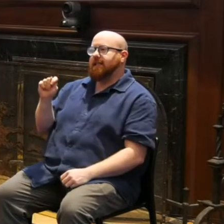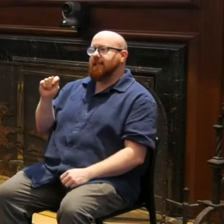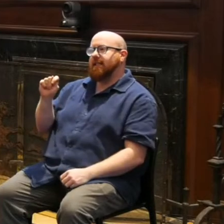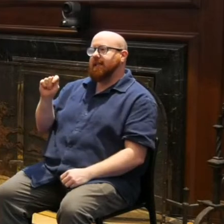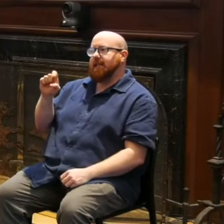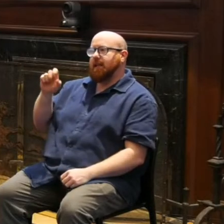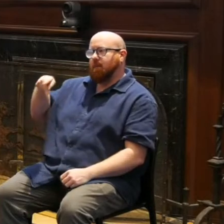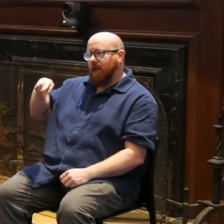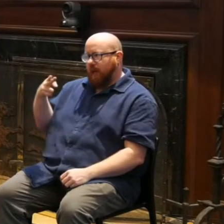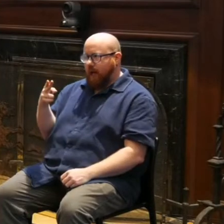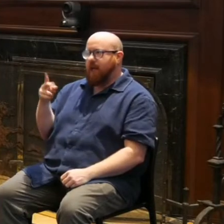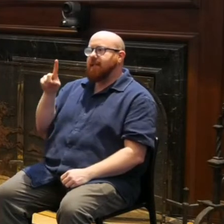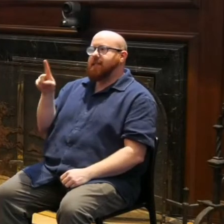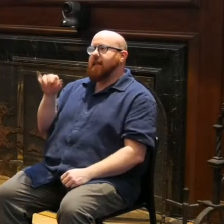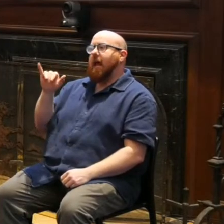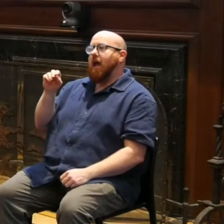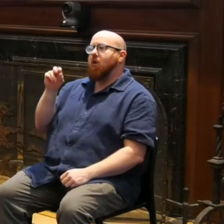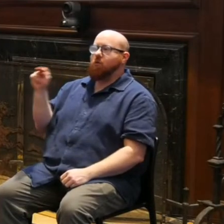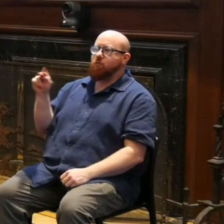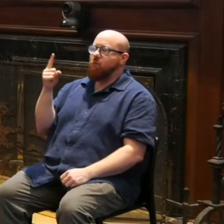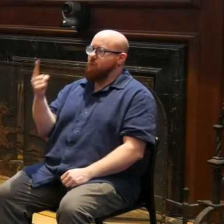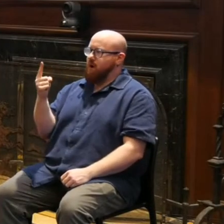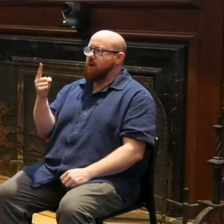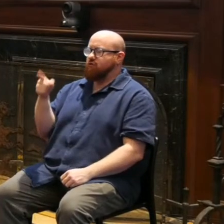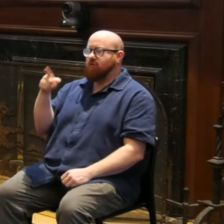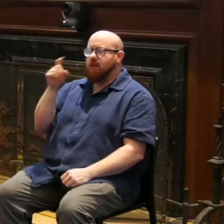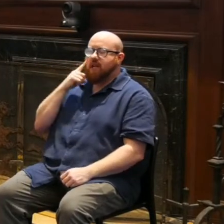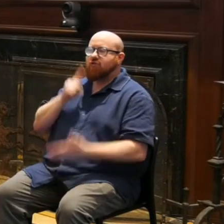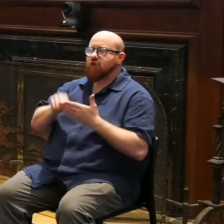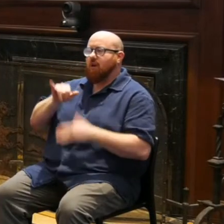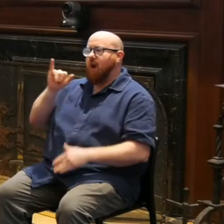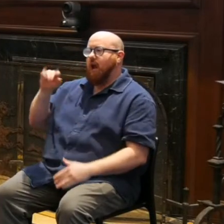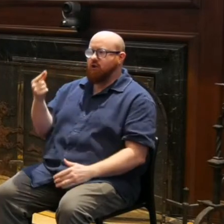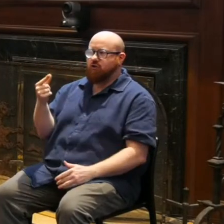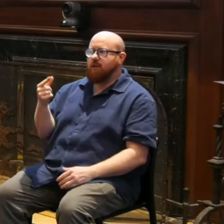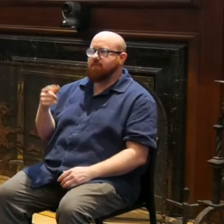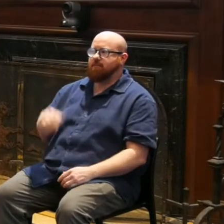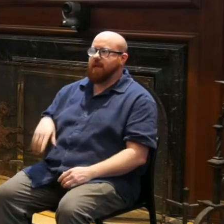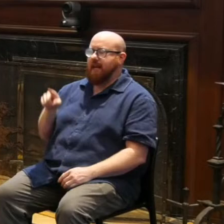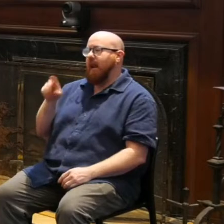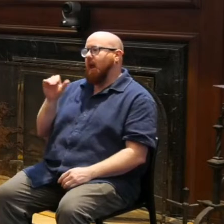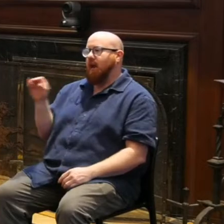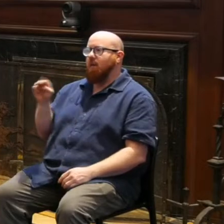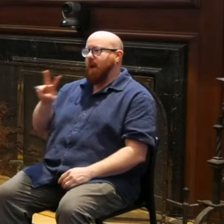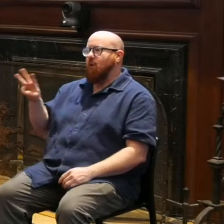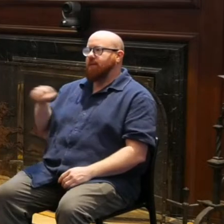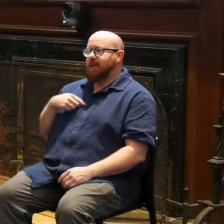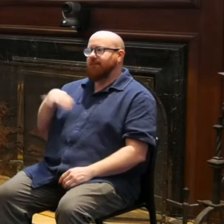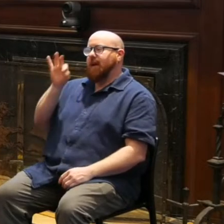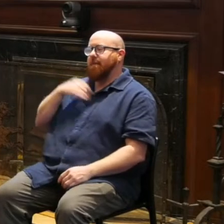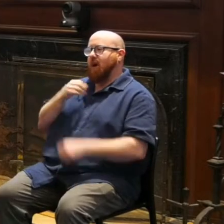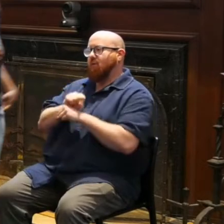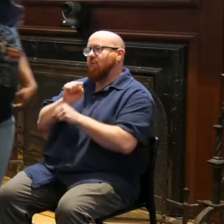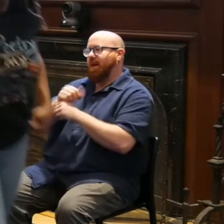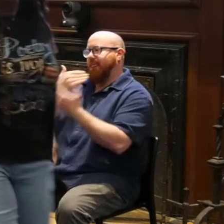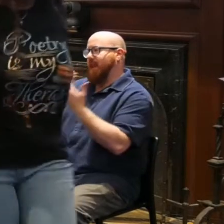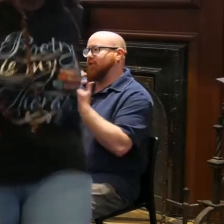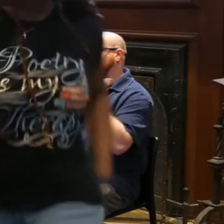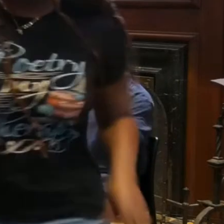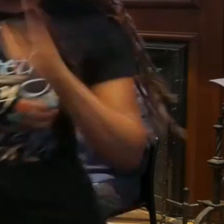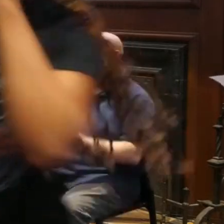S-T-E-P-H-Z-I-O-N-1. And you can also check out my website, impactgreatness.com, to learn more about me and my work. Again, thank you so much. Okay, thanks. Thank